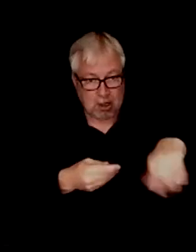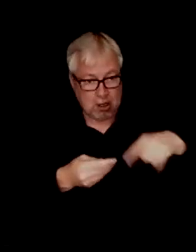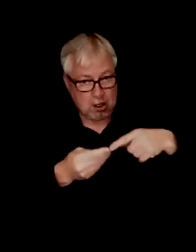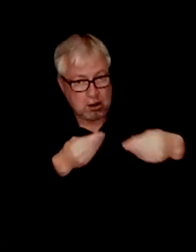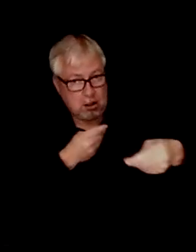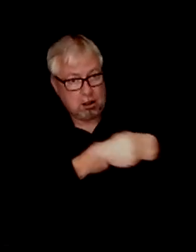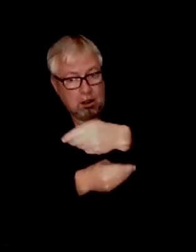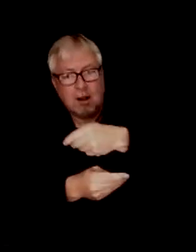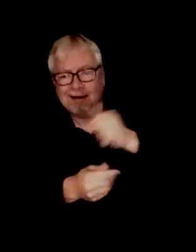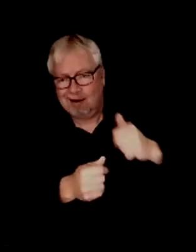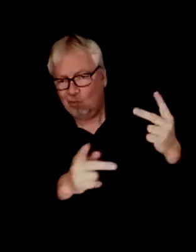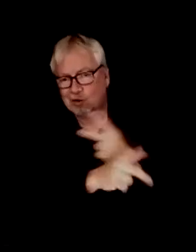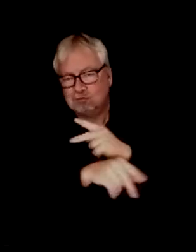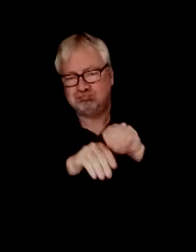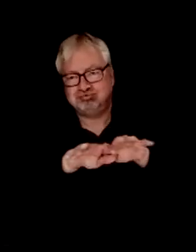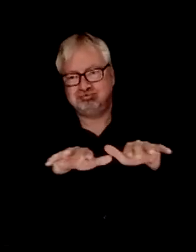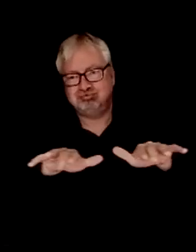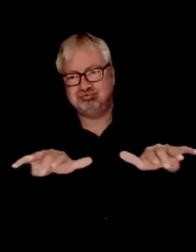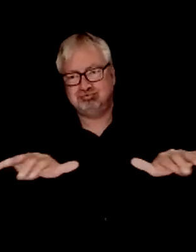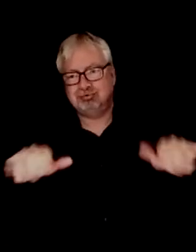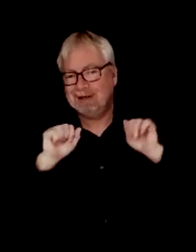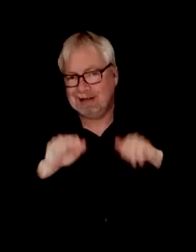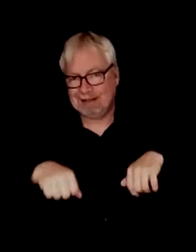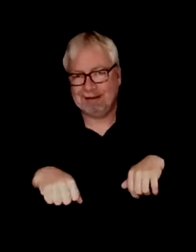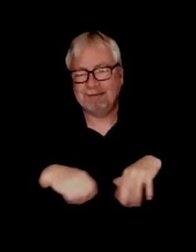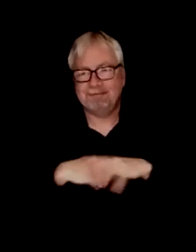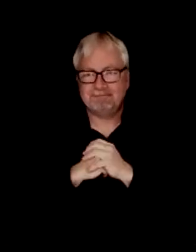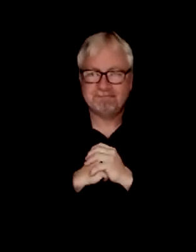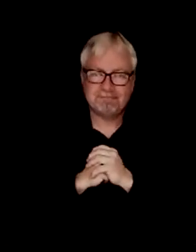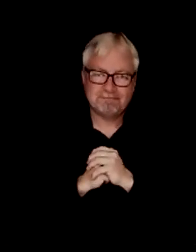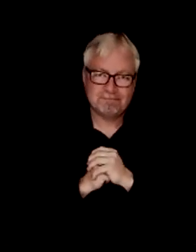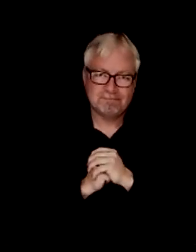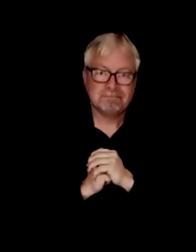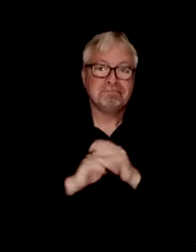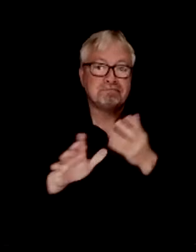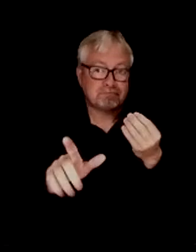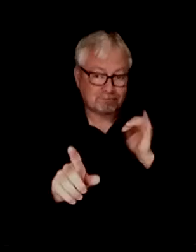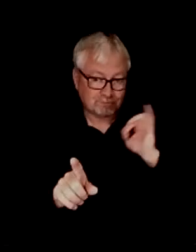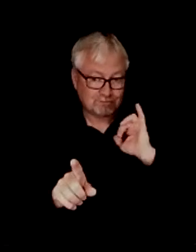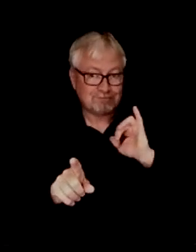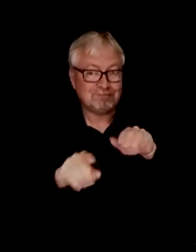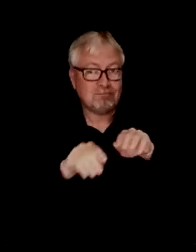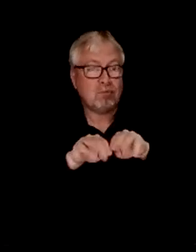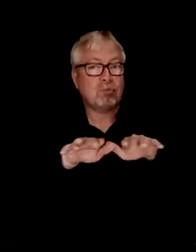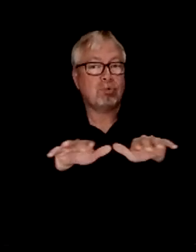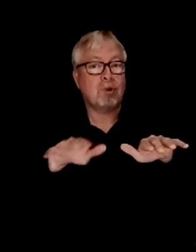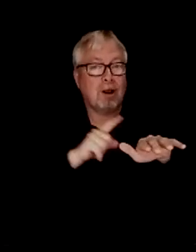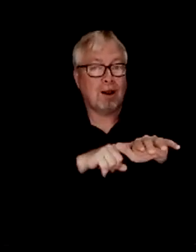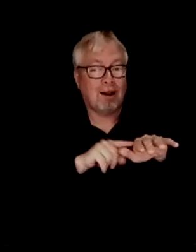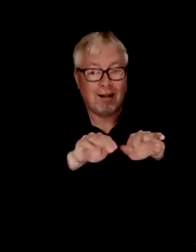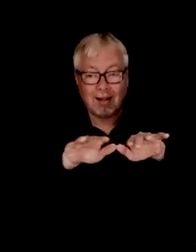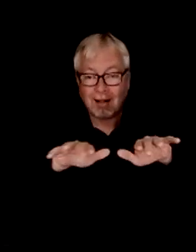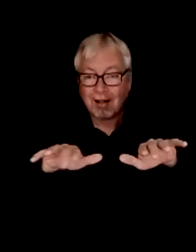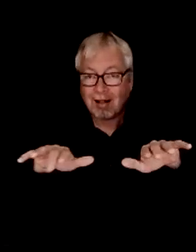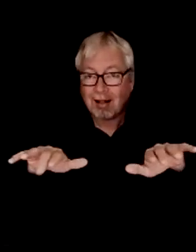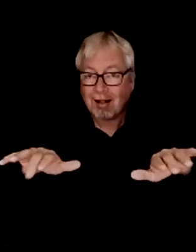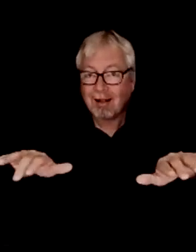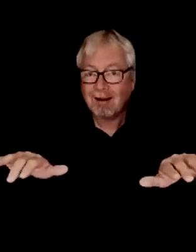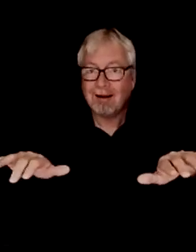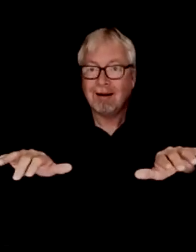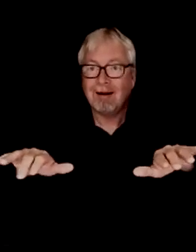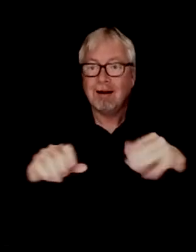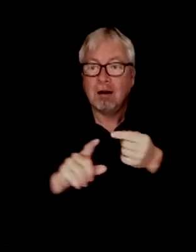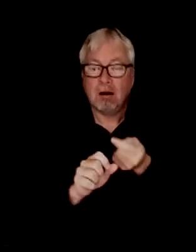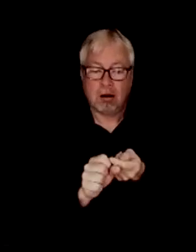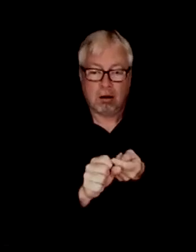development and spread of further variants to the original virus. In Minnesota, we all know that we came down